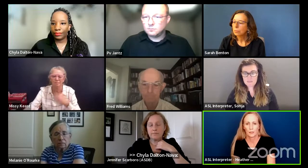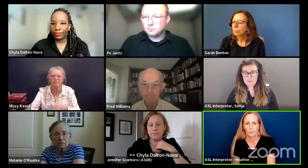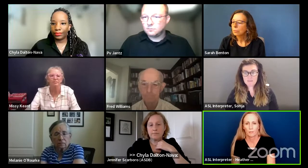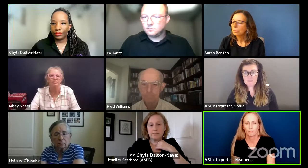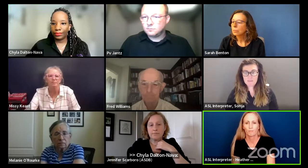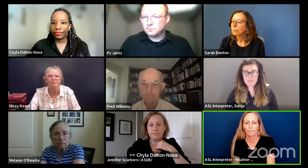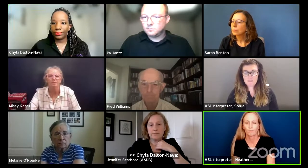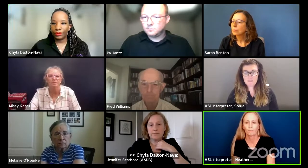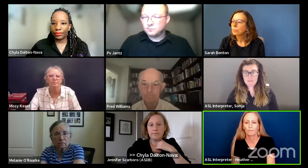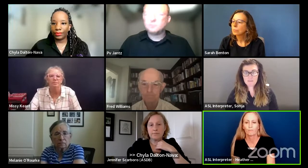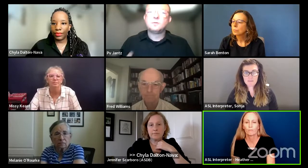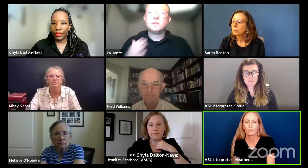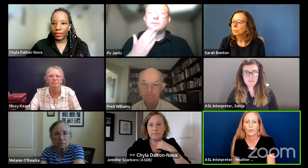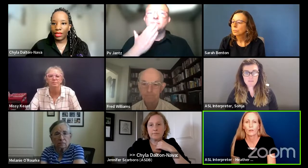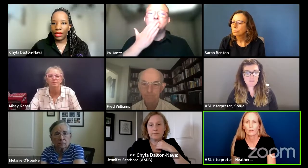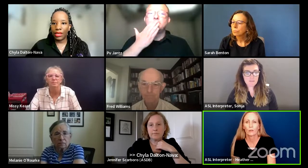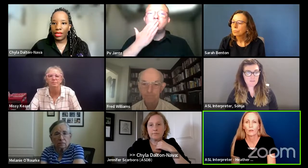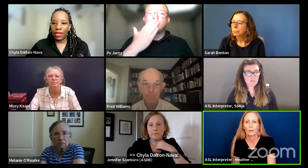Yes.